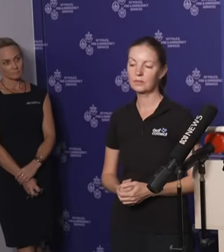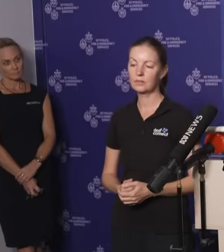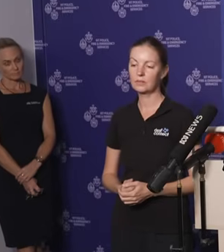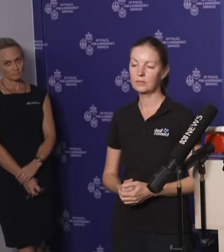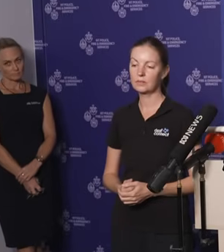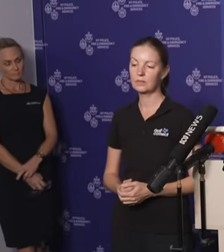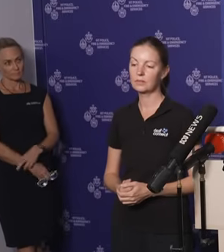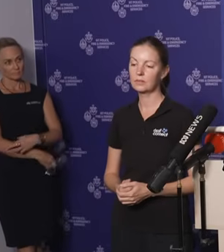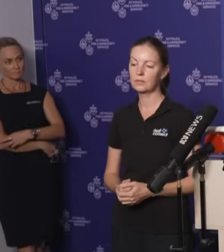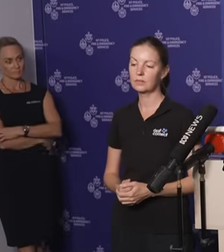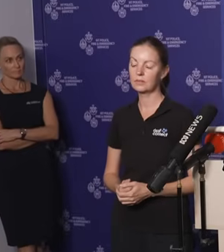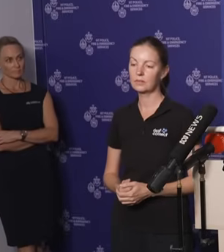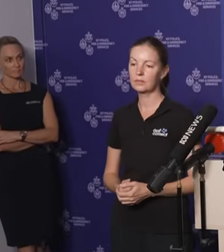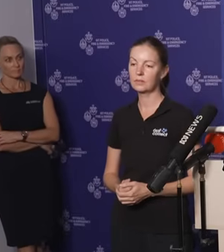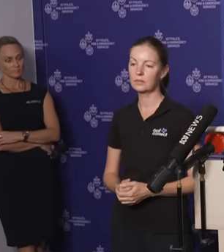Cyclone Fina.